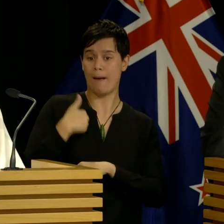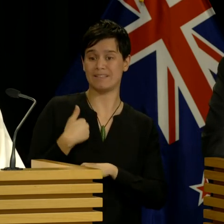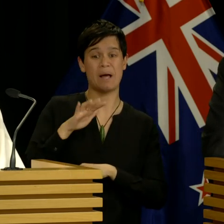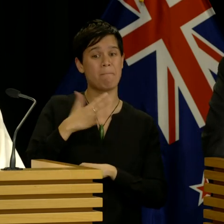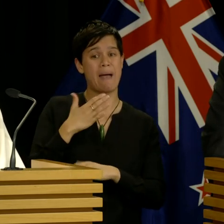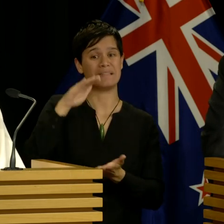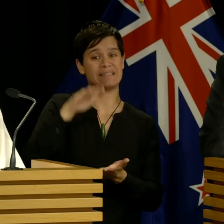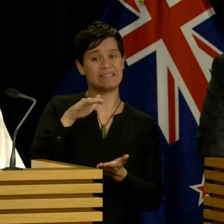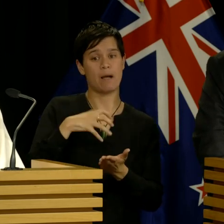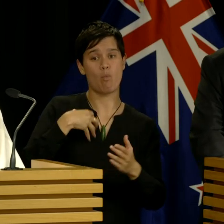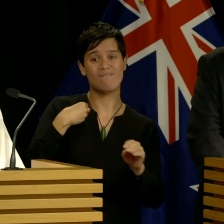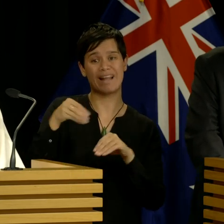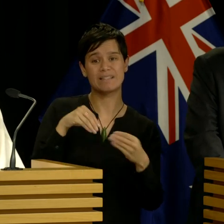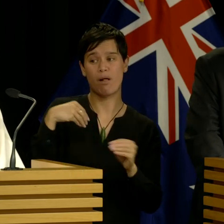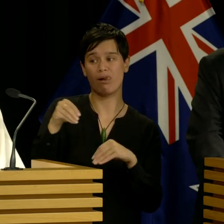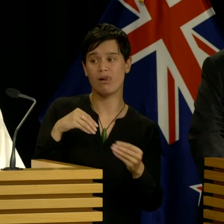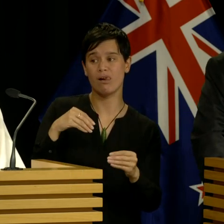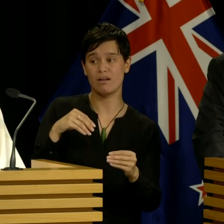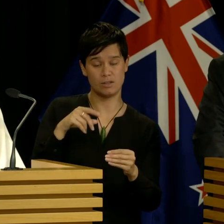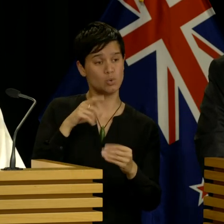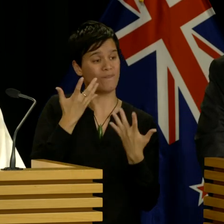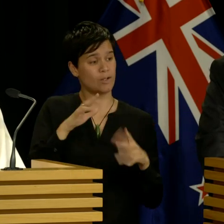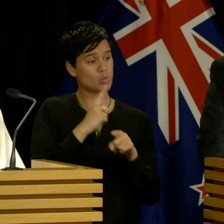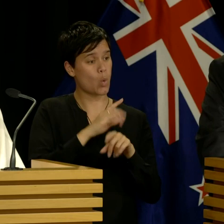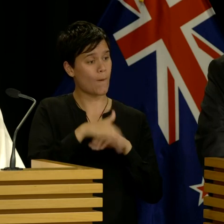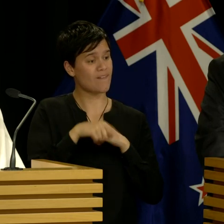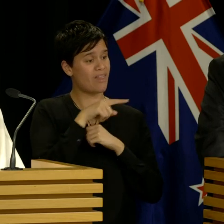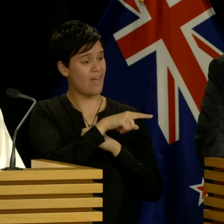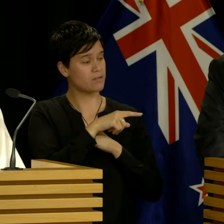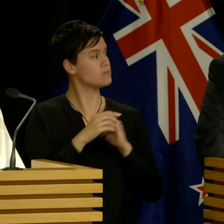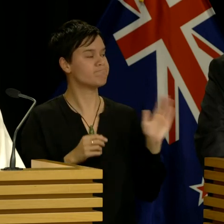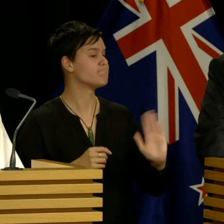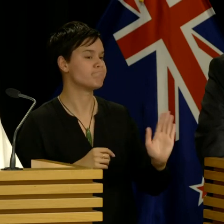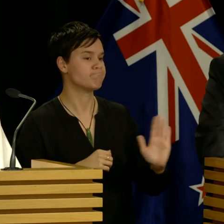perhaps introducing the new ones? No, there were no discussions about that today. Did you